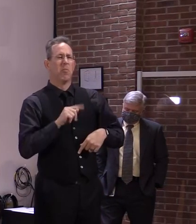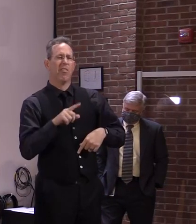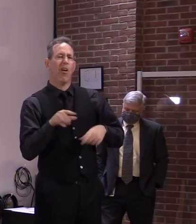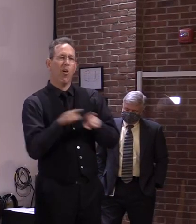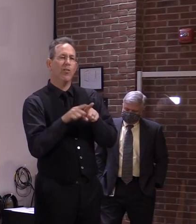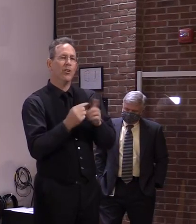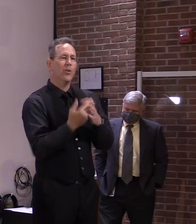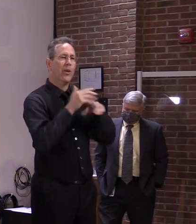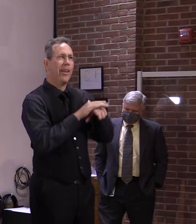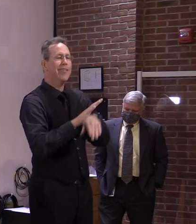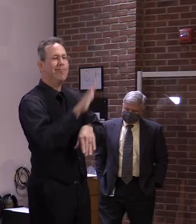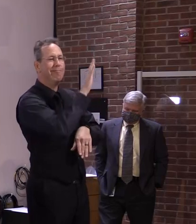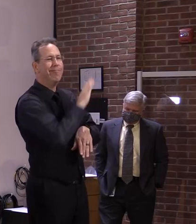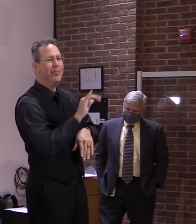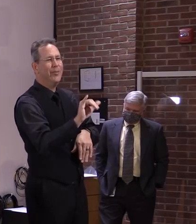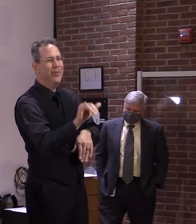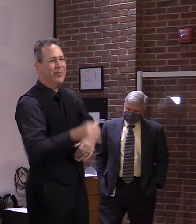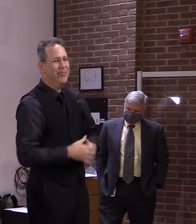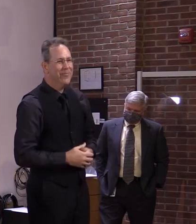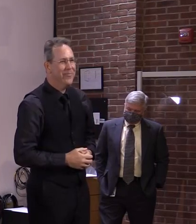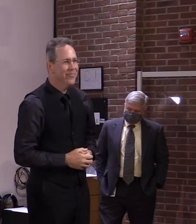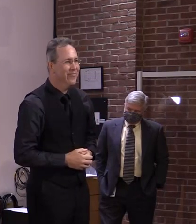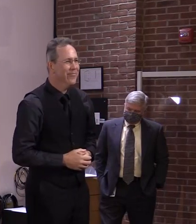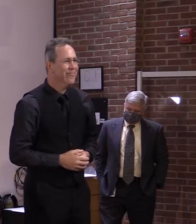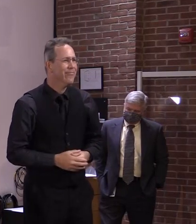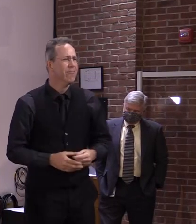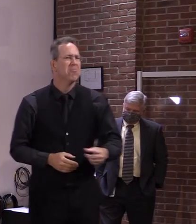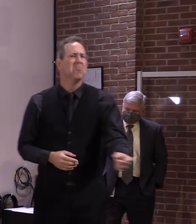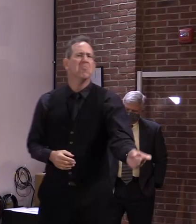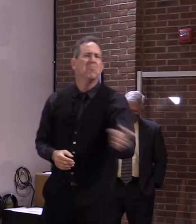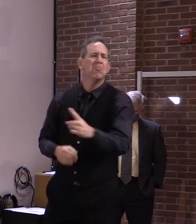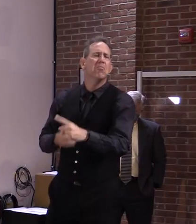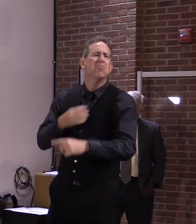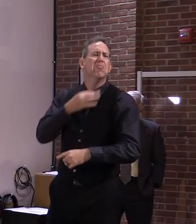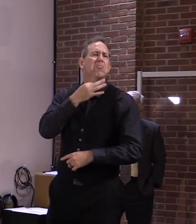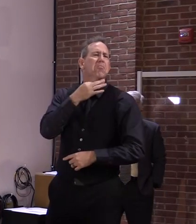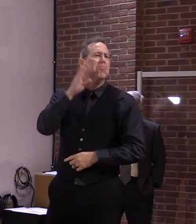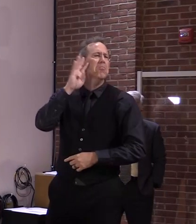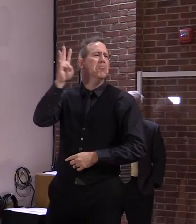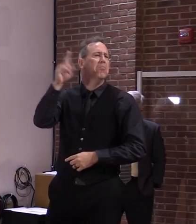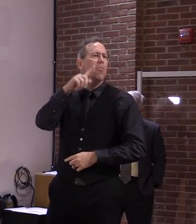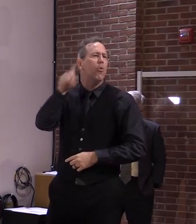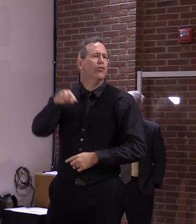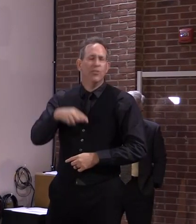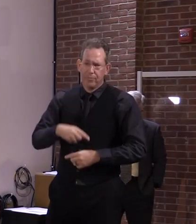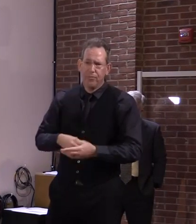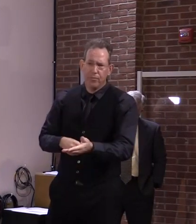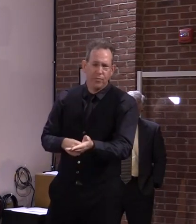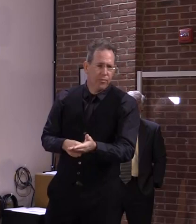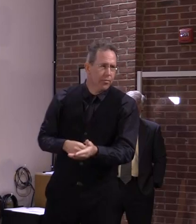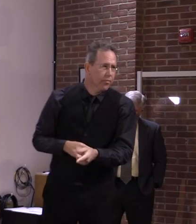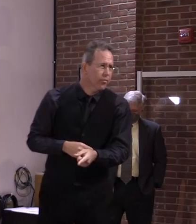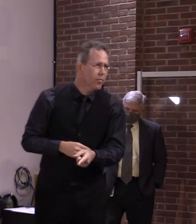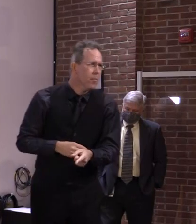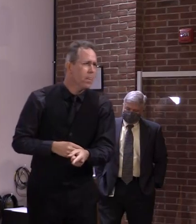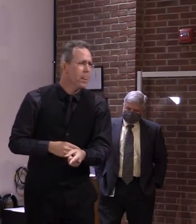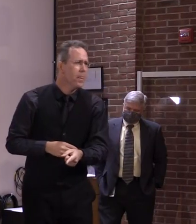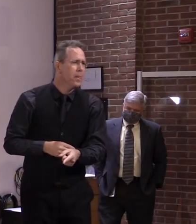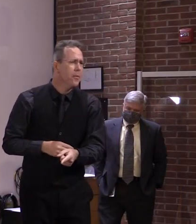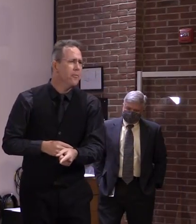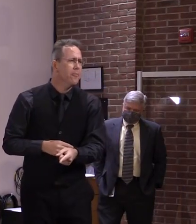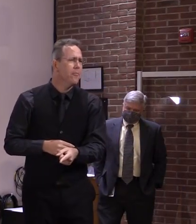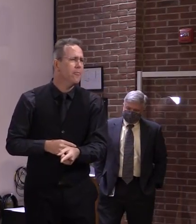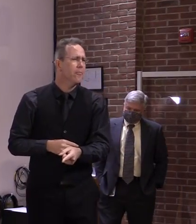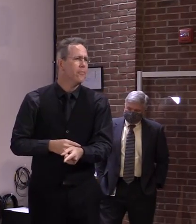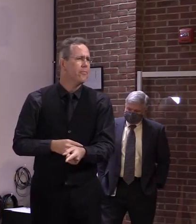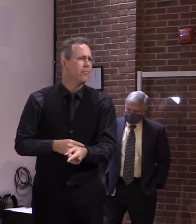All right. I'm going to pose a hypothetical here. So let's say that some people who are not fully vaccinated decide that they don't feel